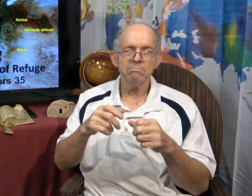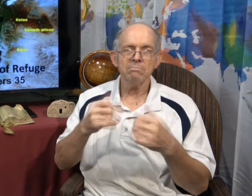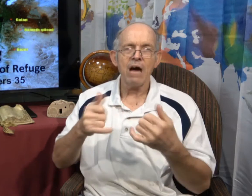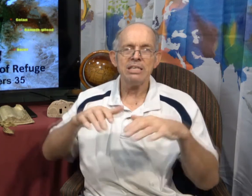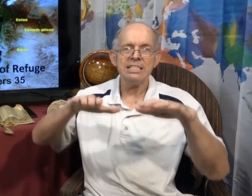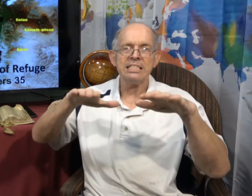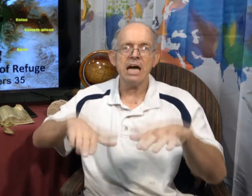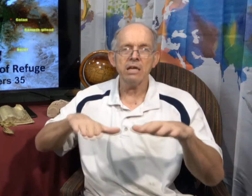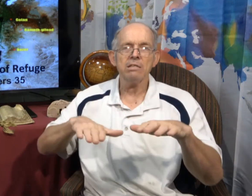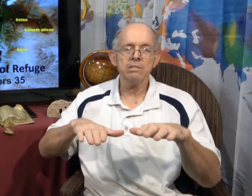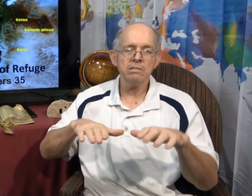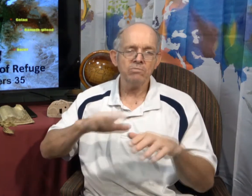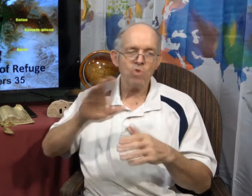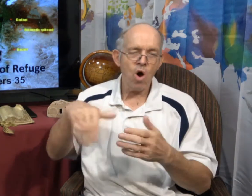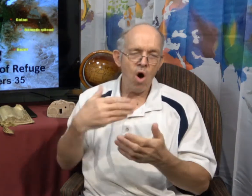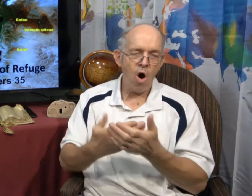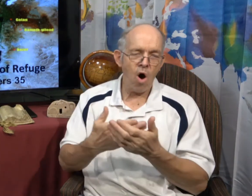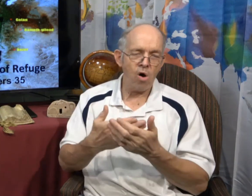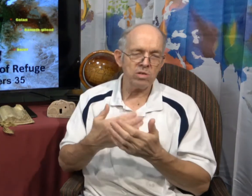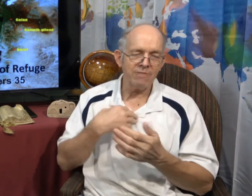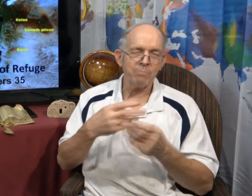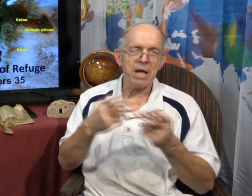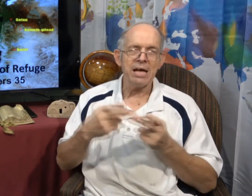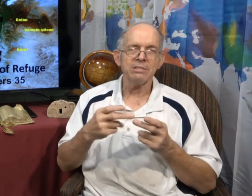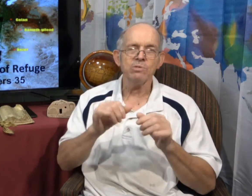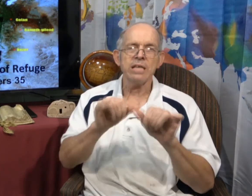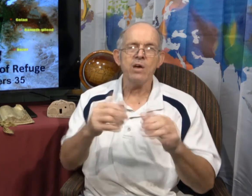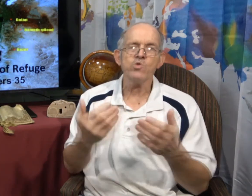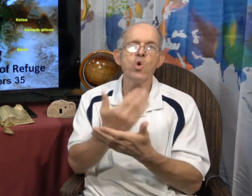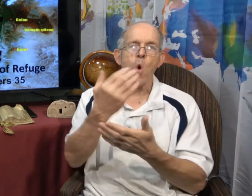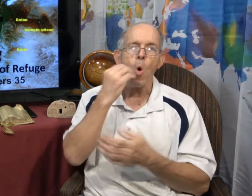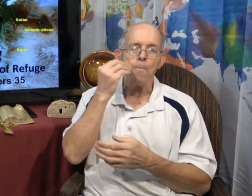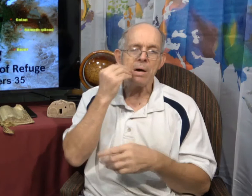now settle. All have a place to set a new home.